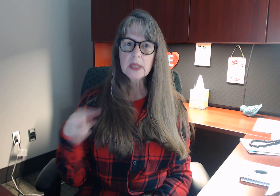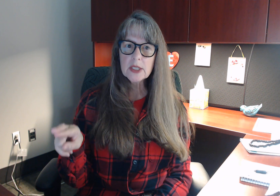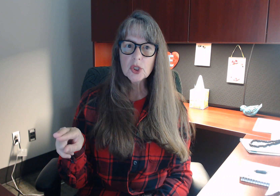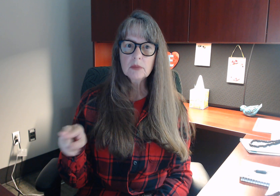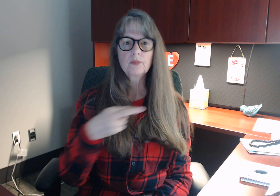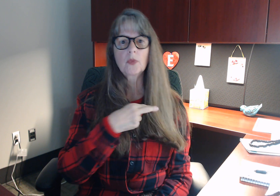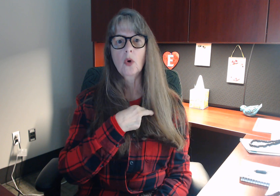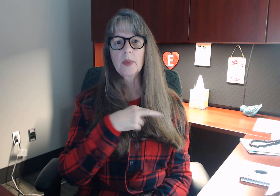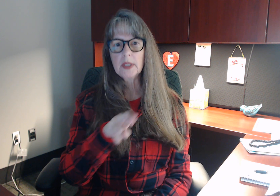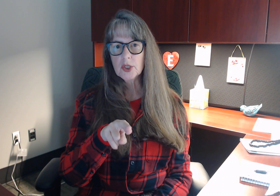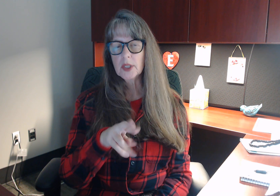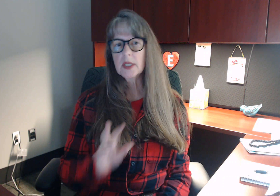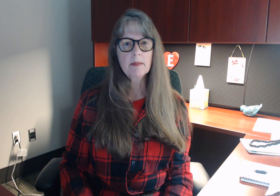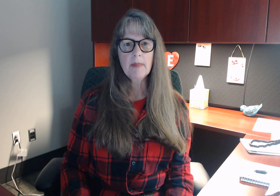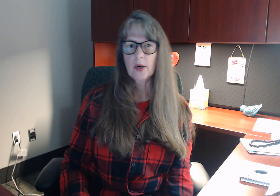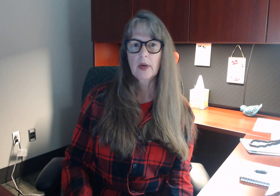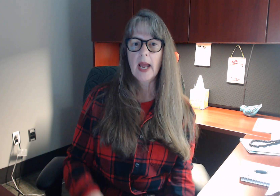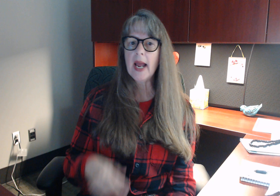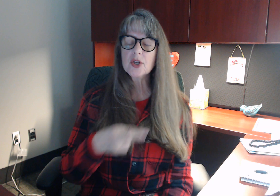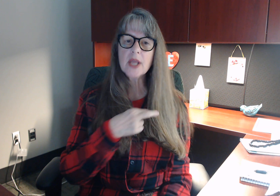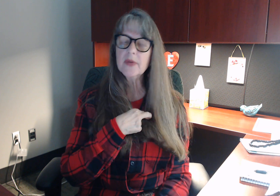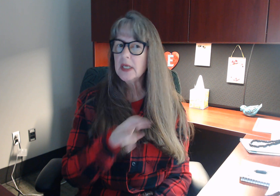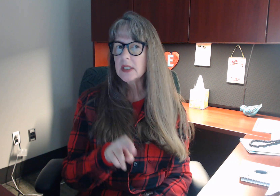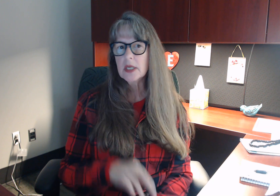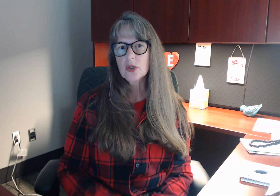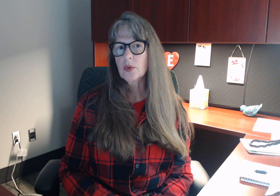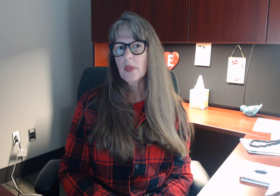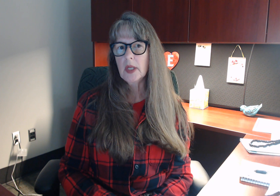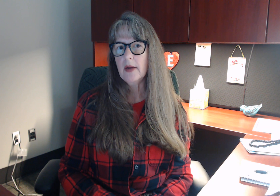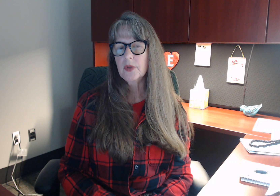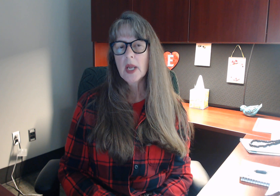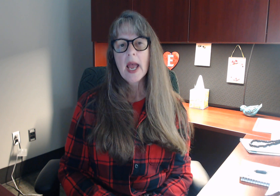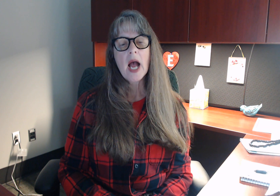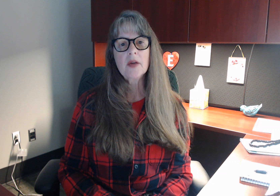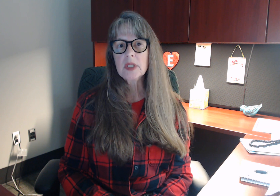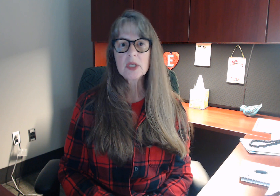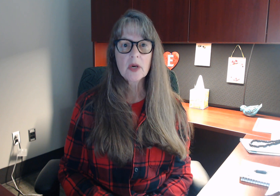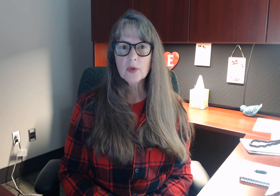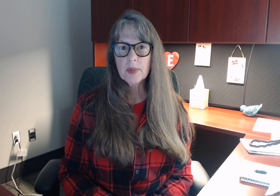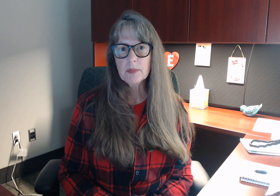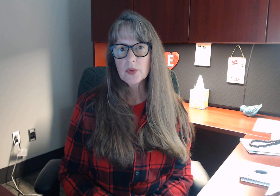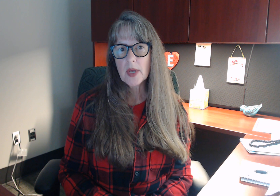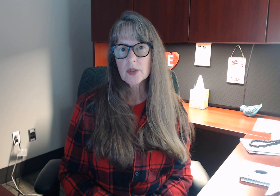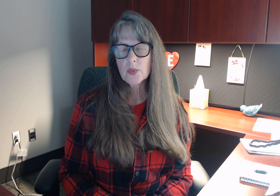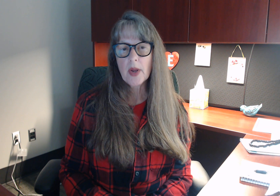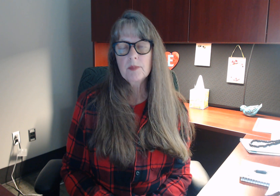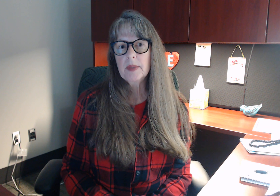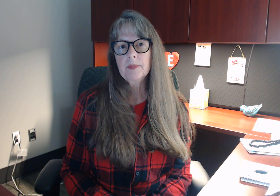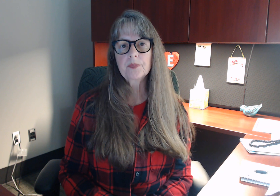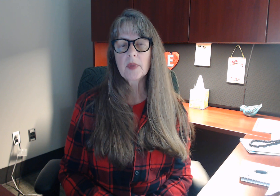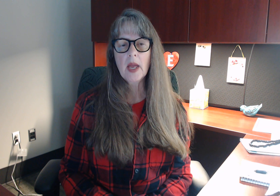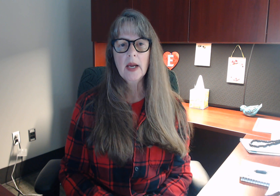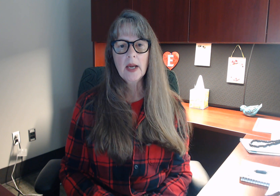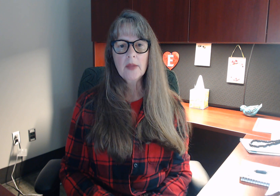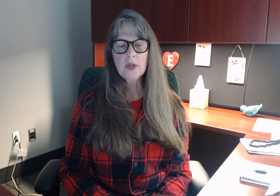religion or religion. Doesn't matter. I just have a tendency to do it on the left. I've seen several people do that as well. But I think you could